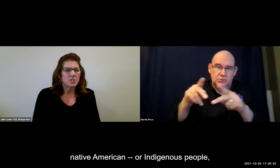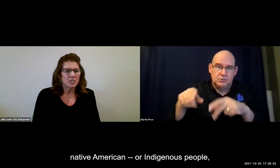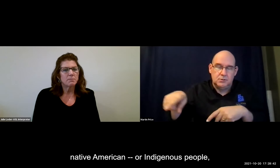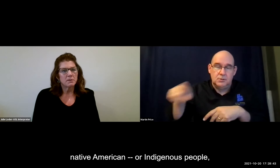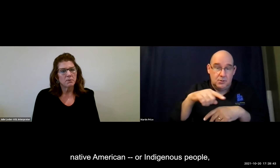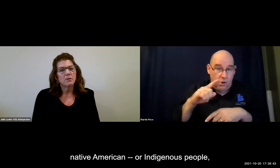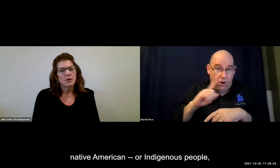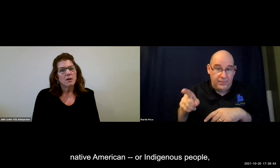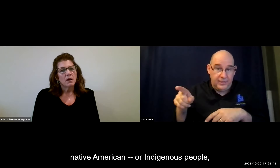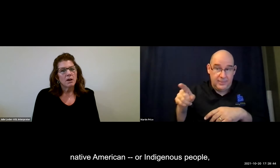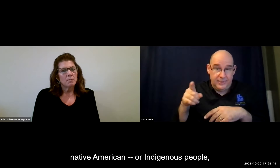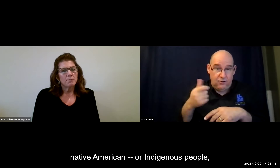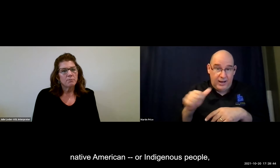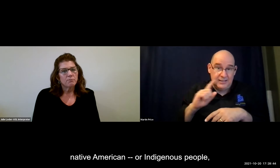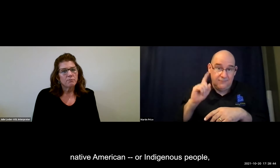or Indigenous people,